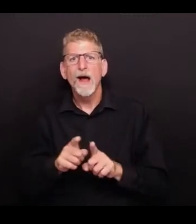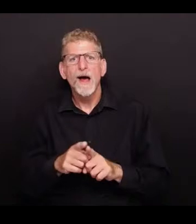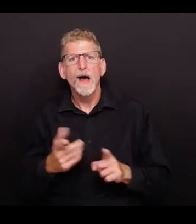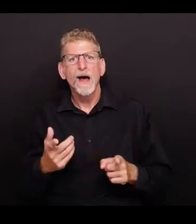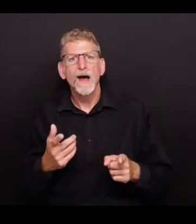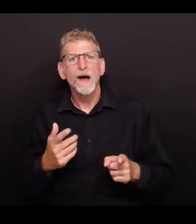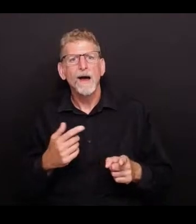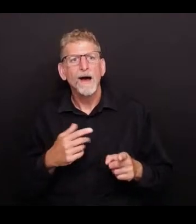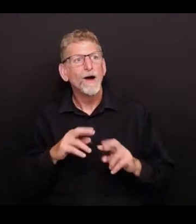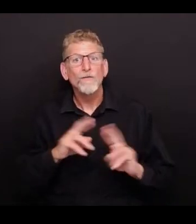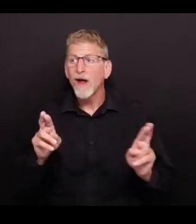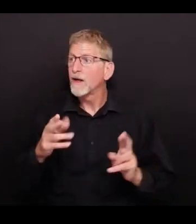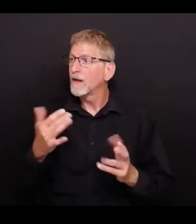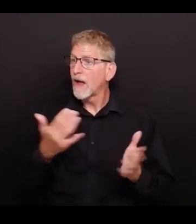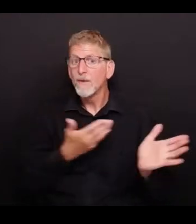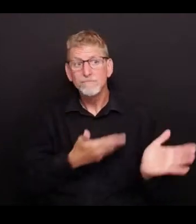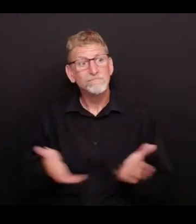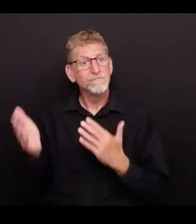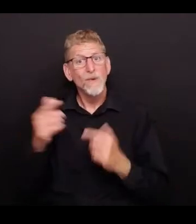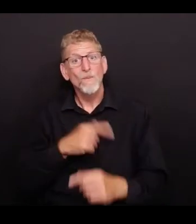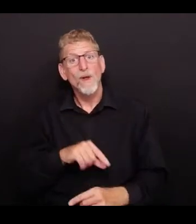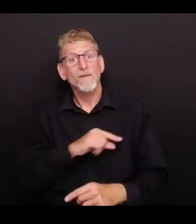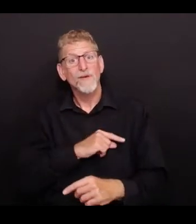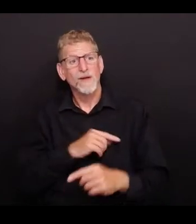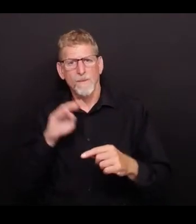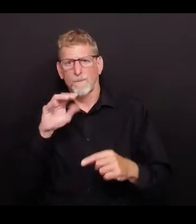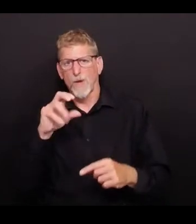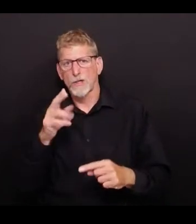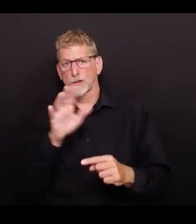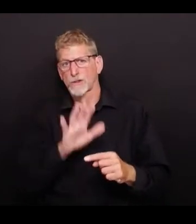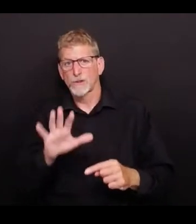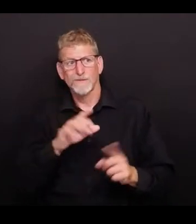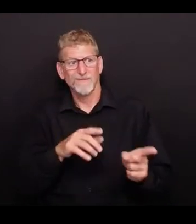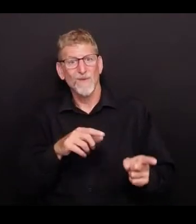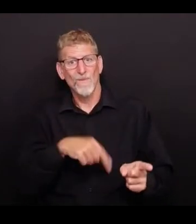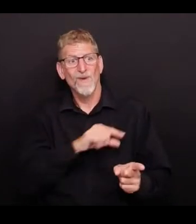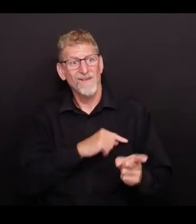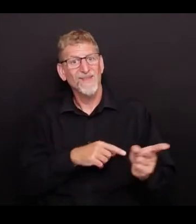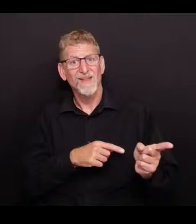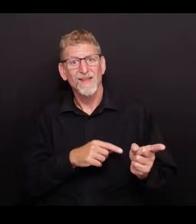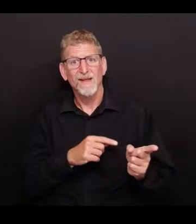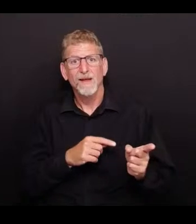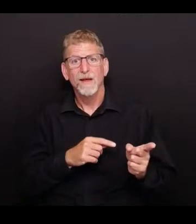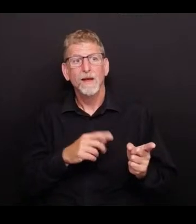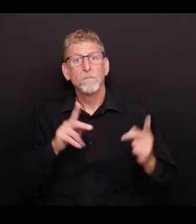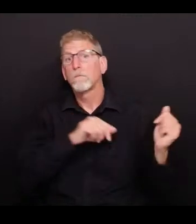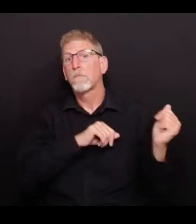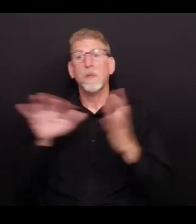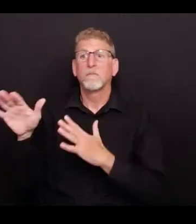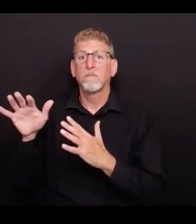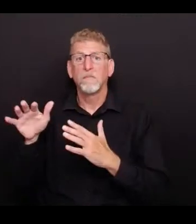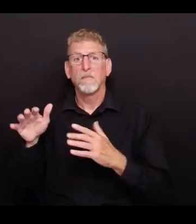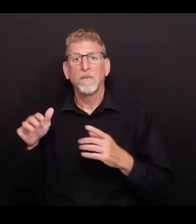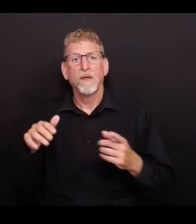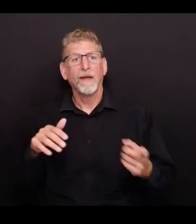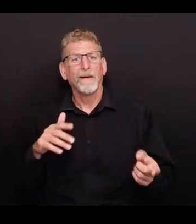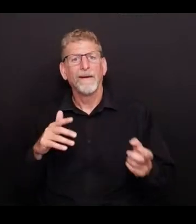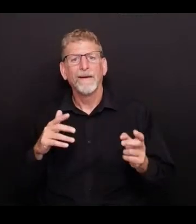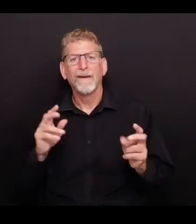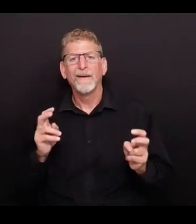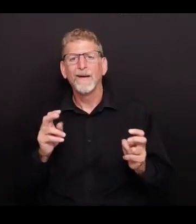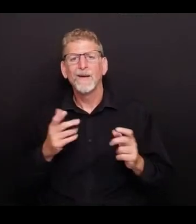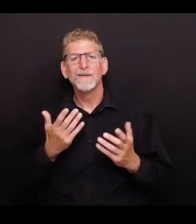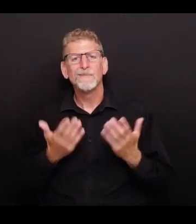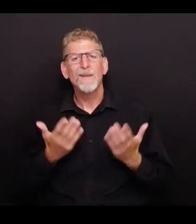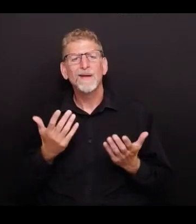eligibility, opened up for everyone back in the end of March, but not everyone was as